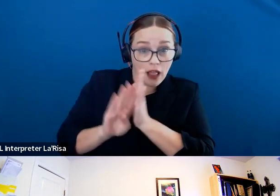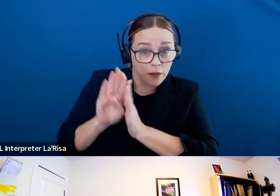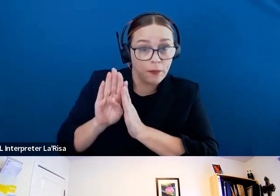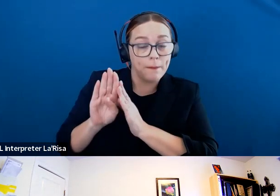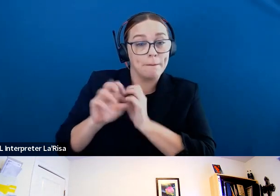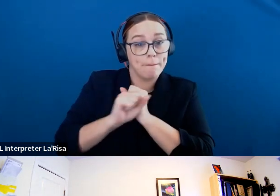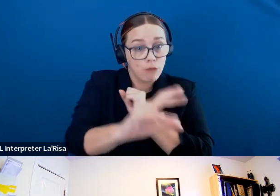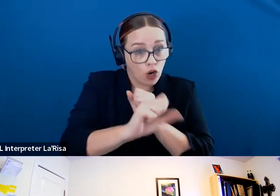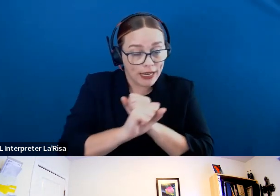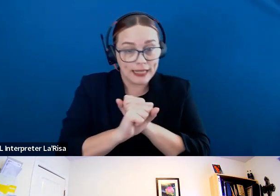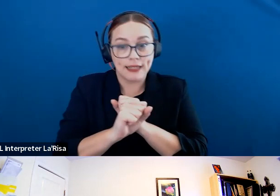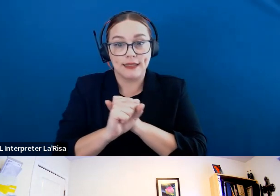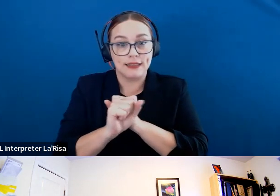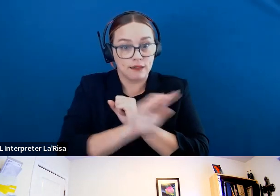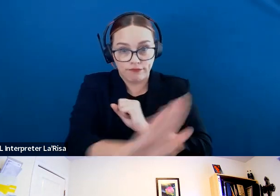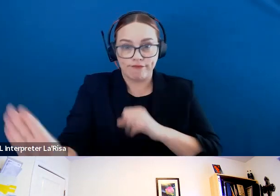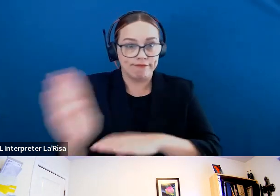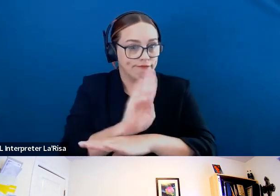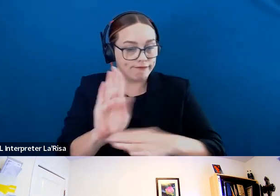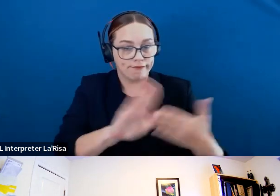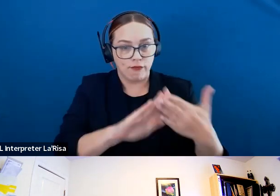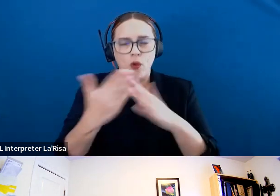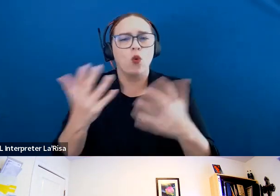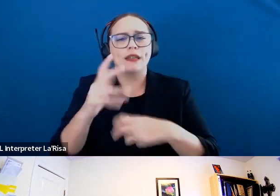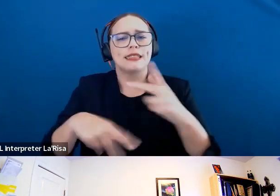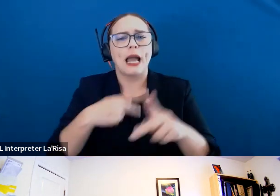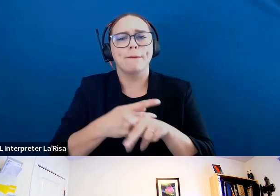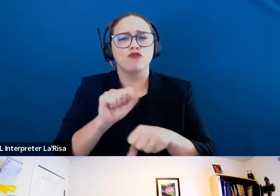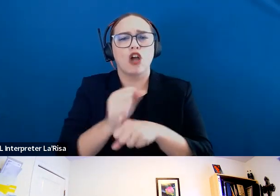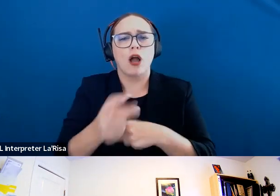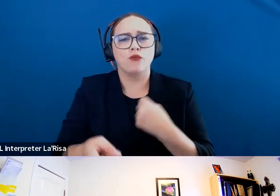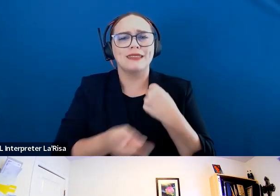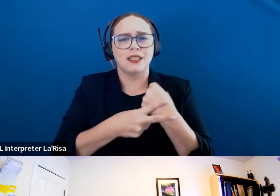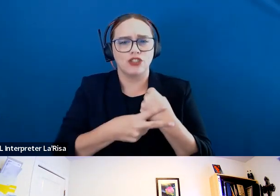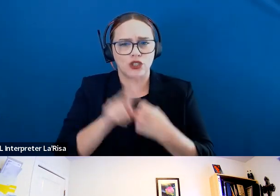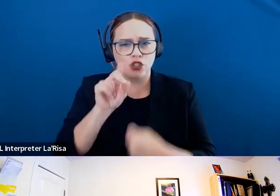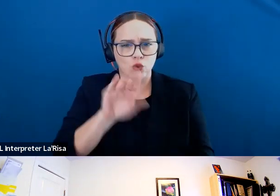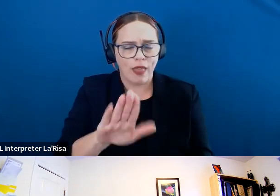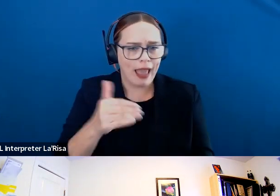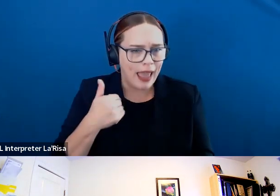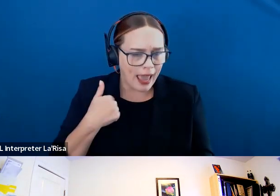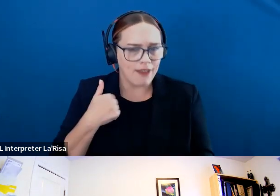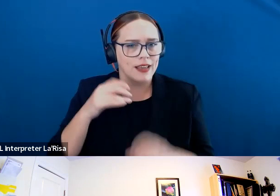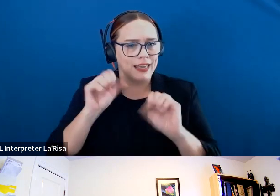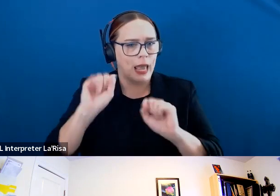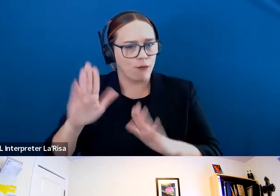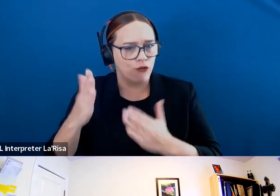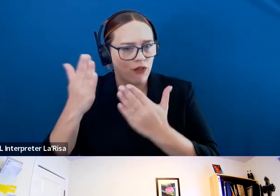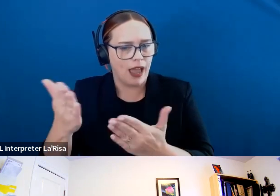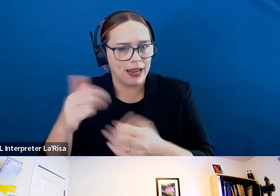community? And what kind of job retention and support services are they able to provide to employers in their community?